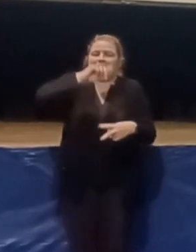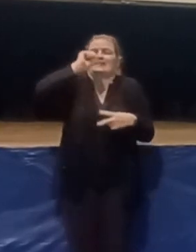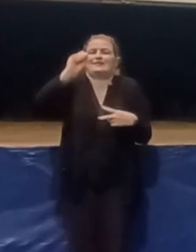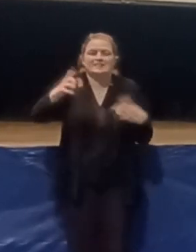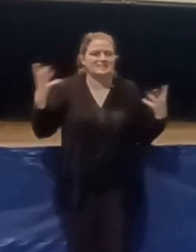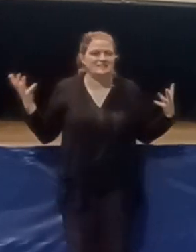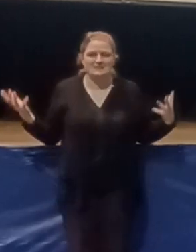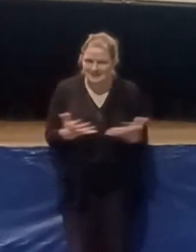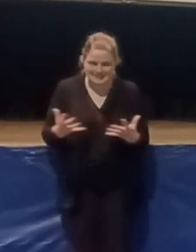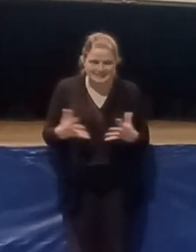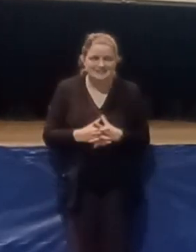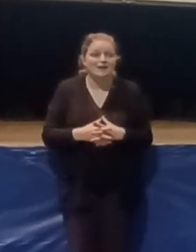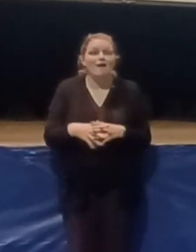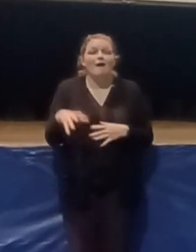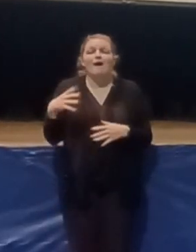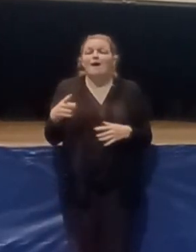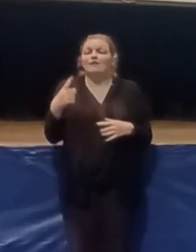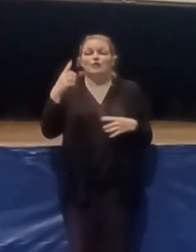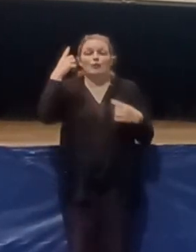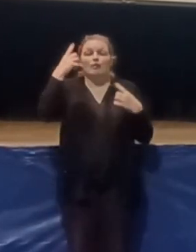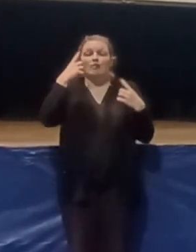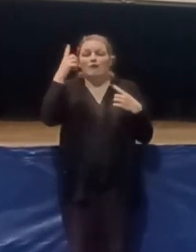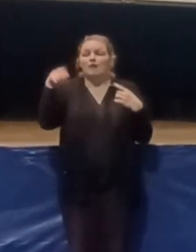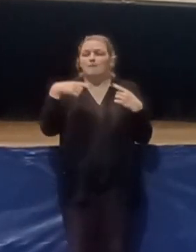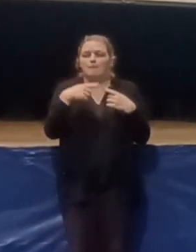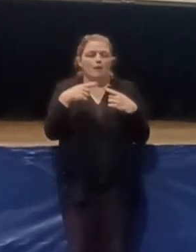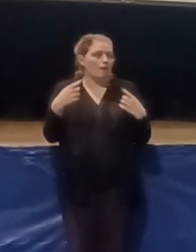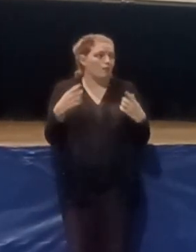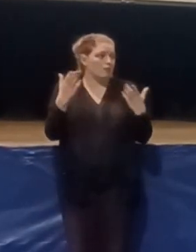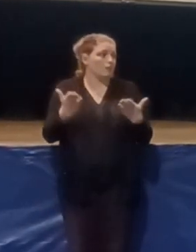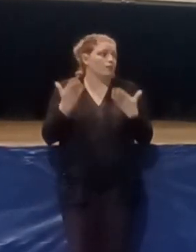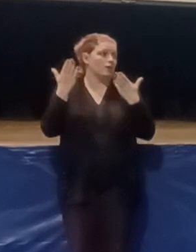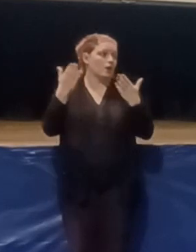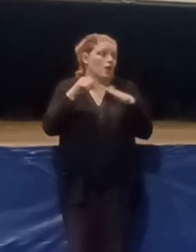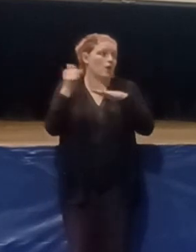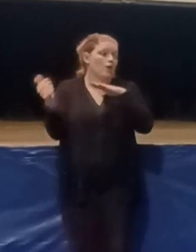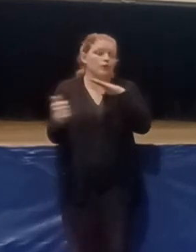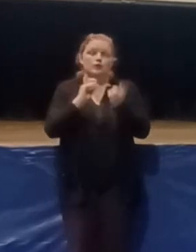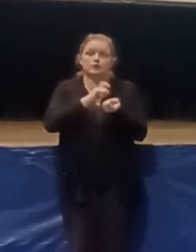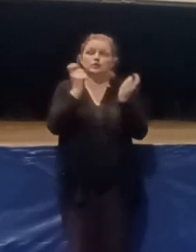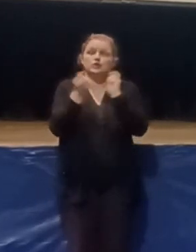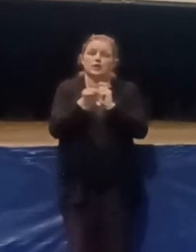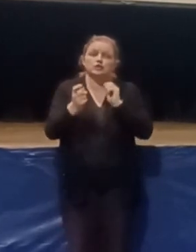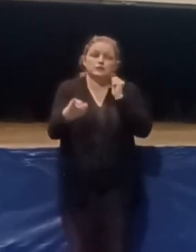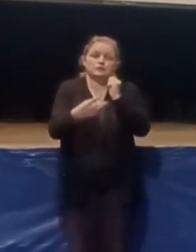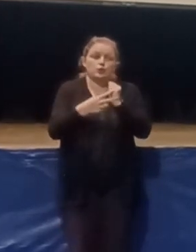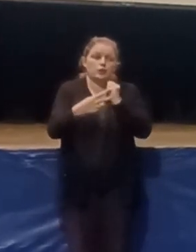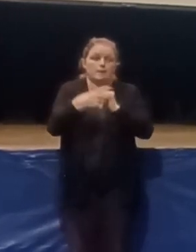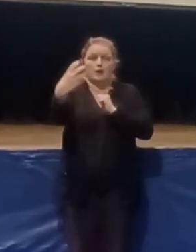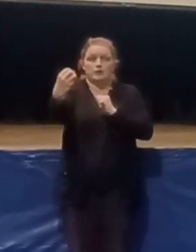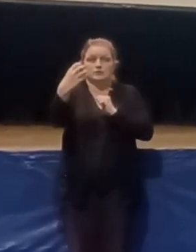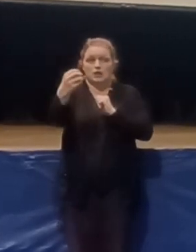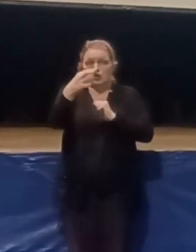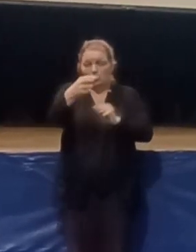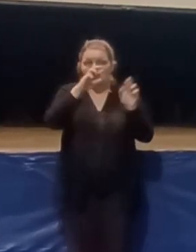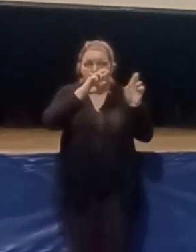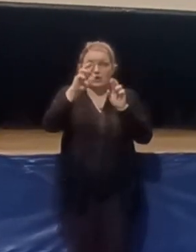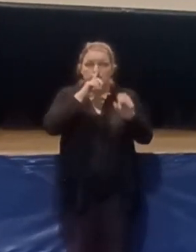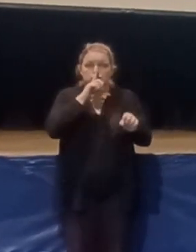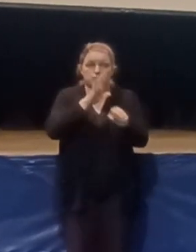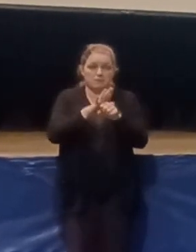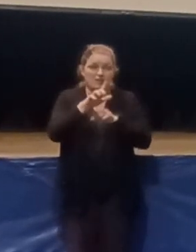is, have you thought about what I'm raising under this change of storing them outside, and are you ready to